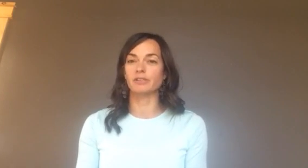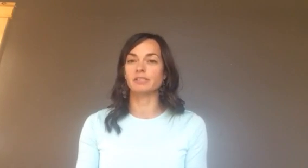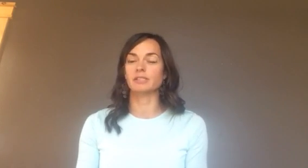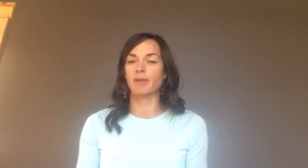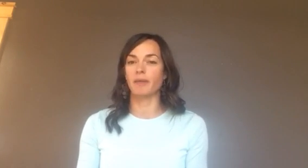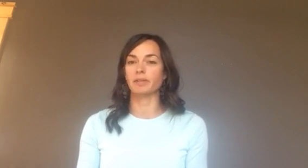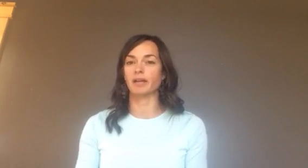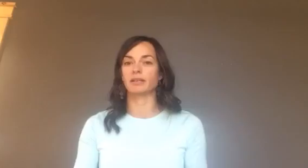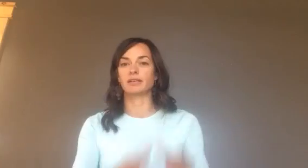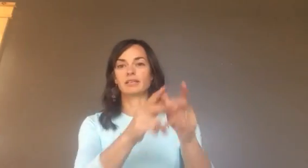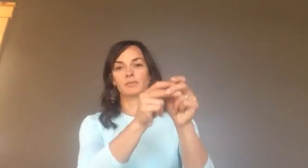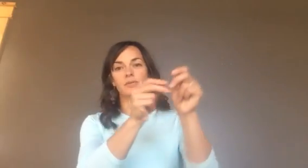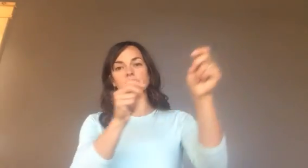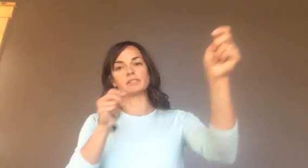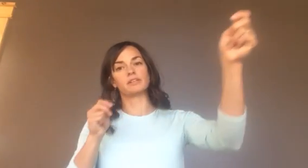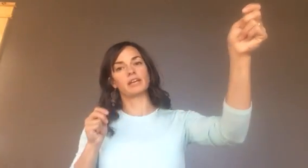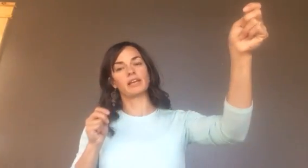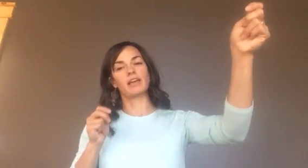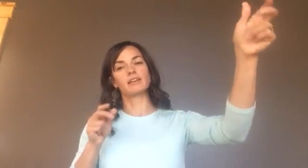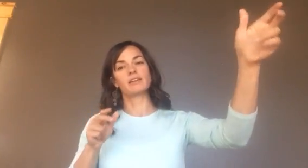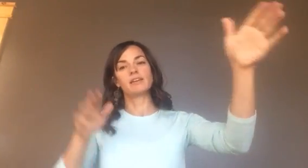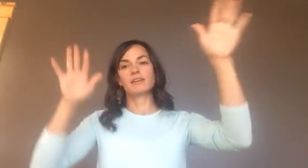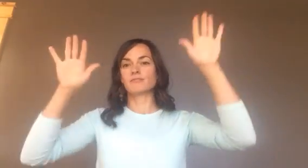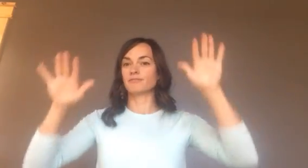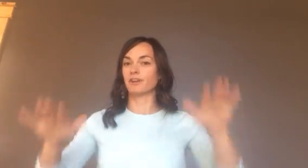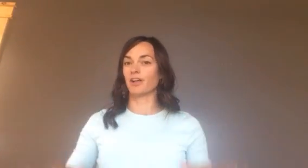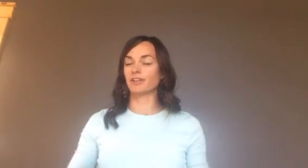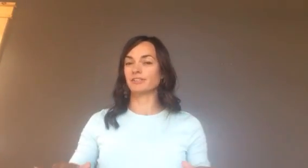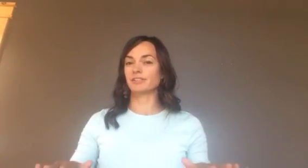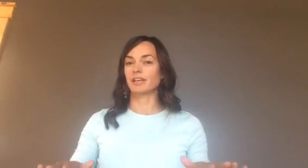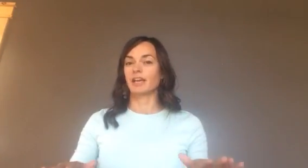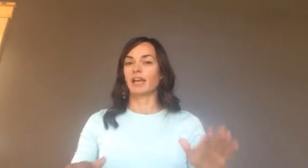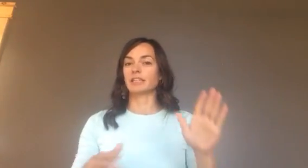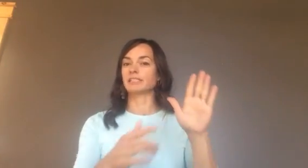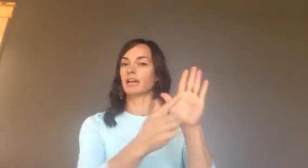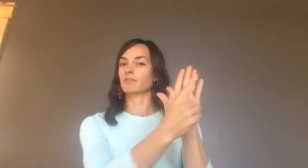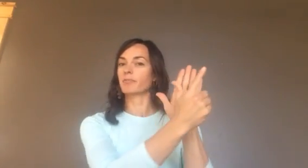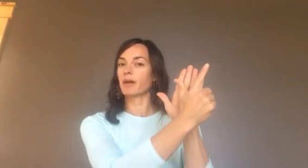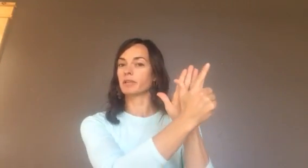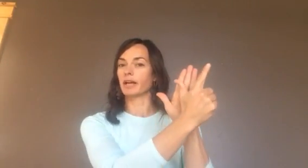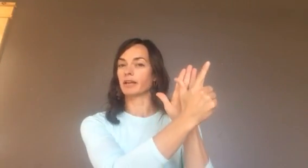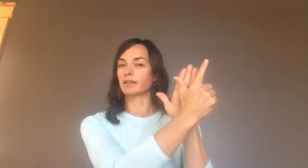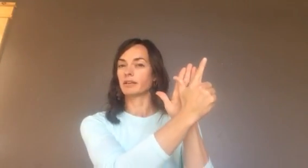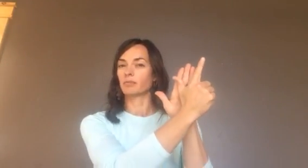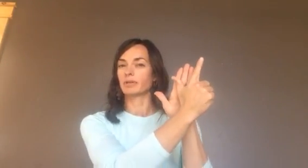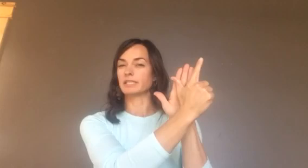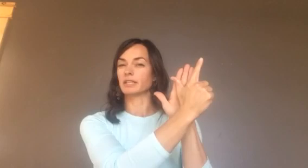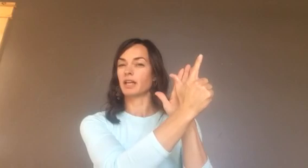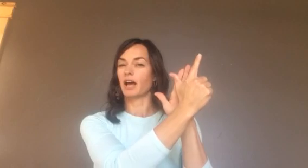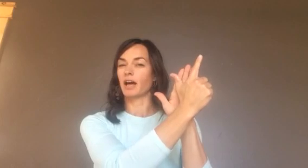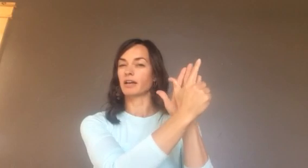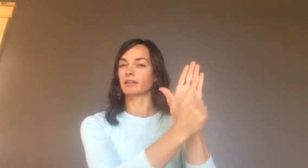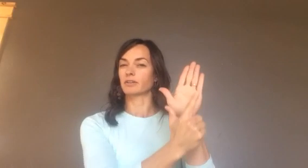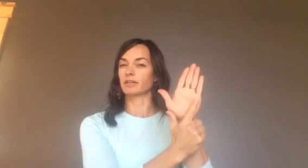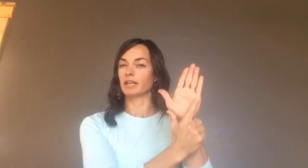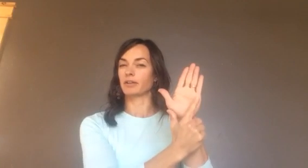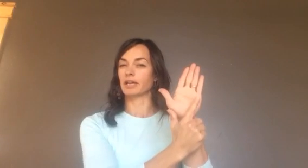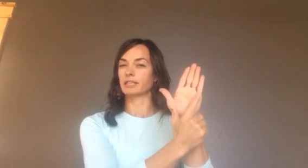falls to Babylon. So we do Assyria again, falls. And the sign for Babylon was the law going down that